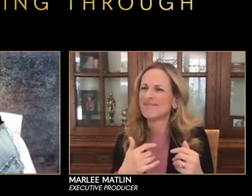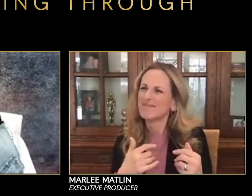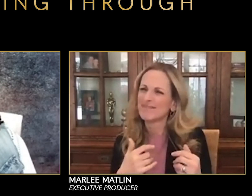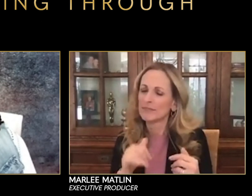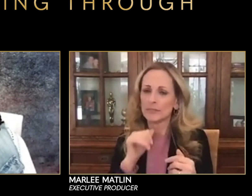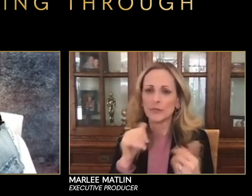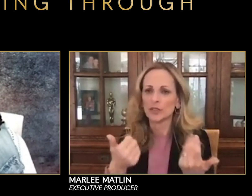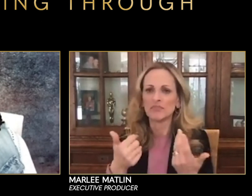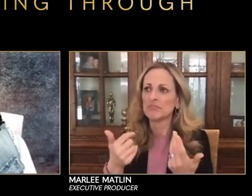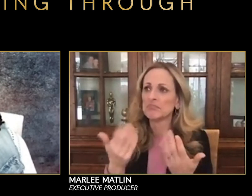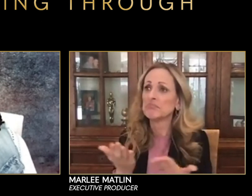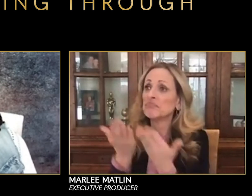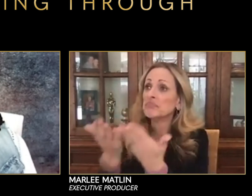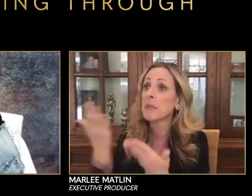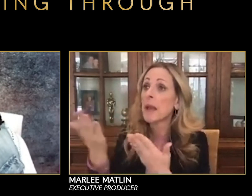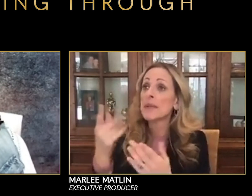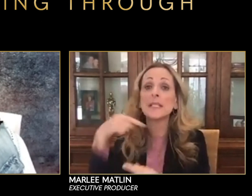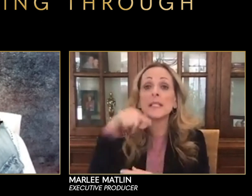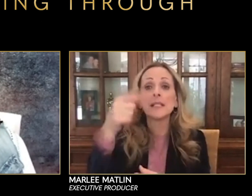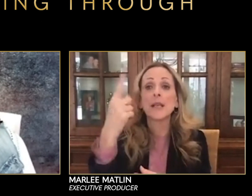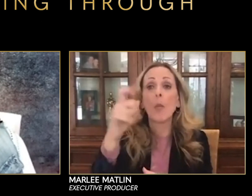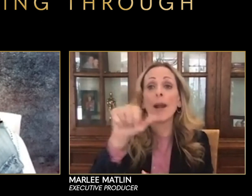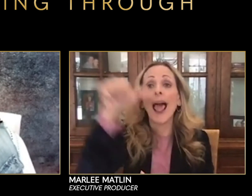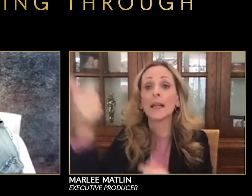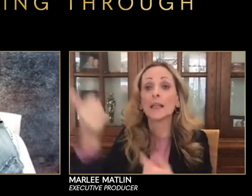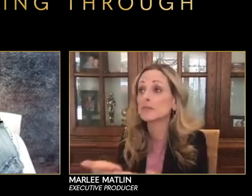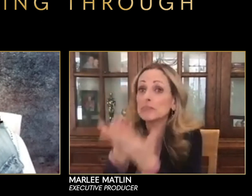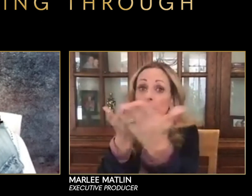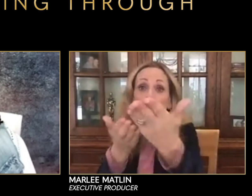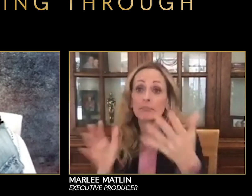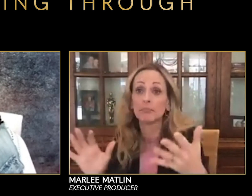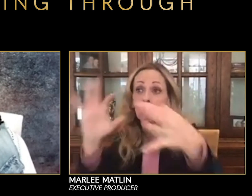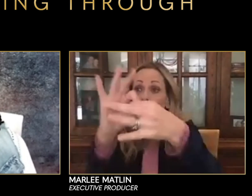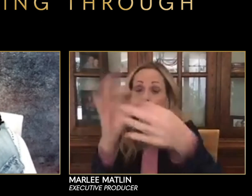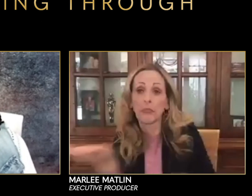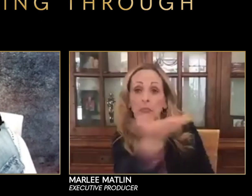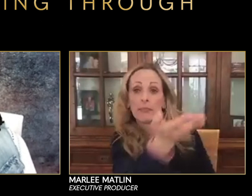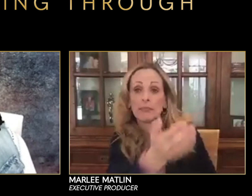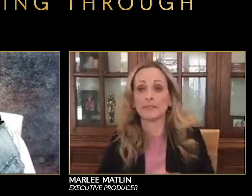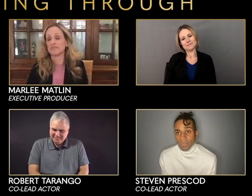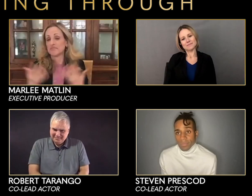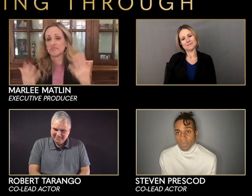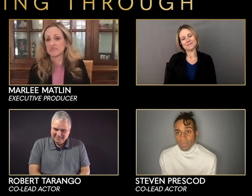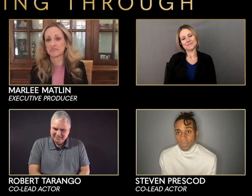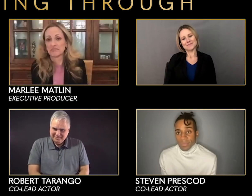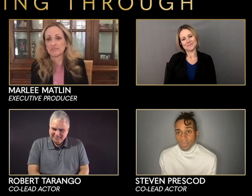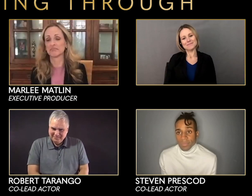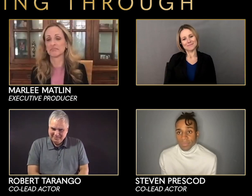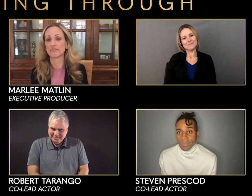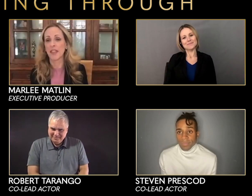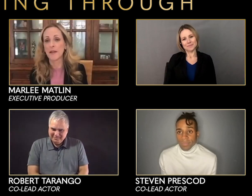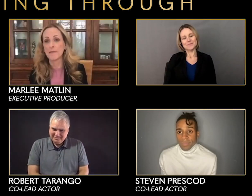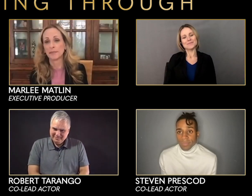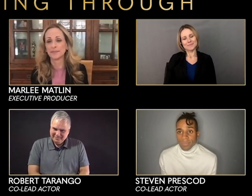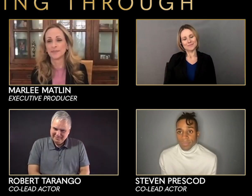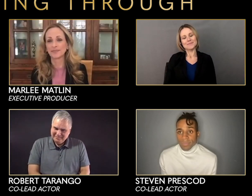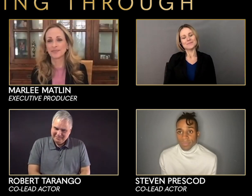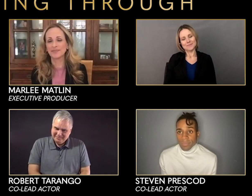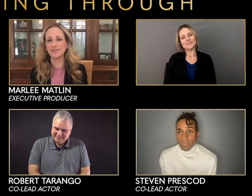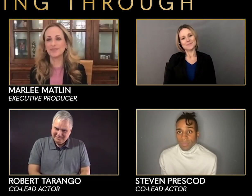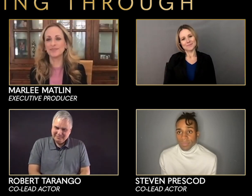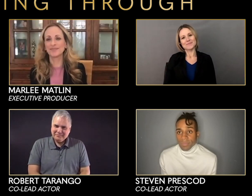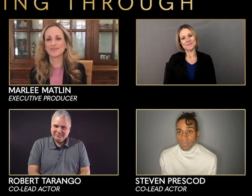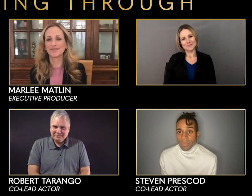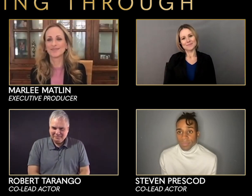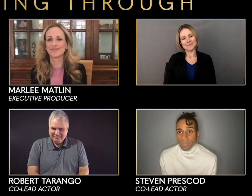hop on board. If it does, if it doesn't, then maybe I can recommend it to somebody else, and I can connect them. I can make the connection for them.